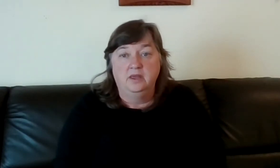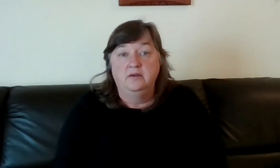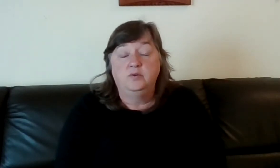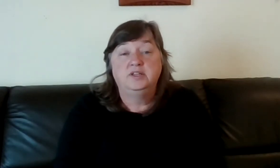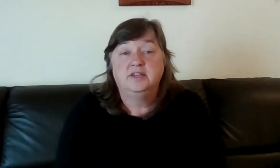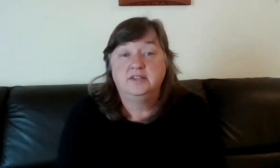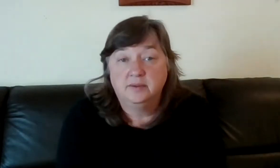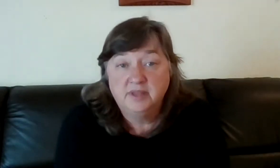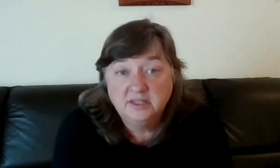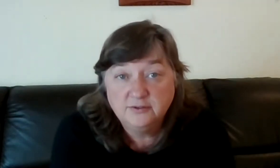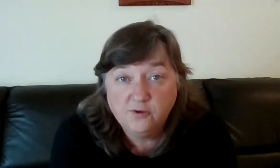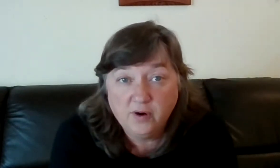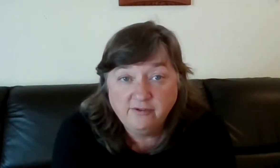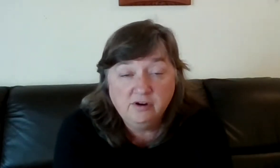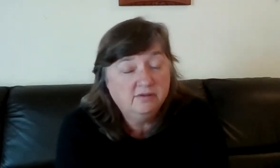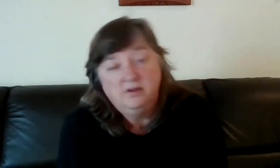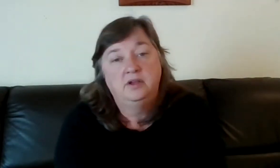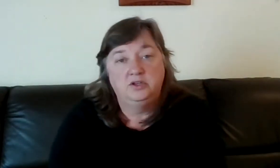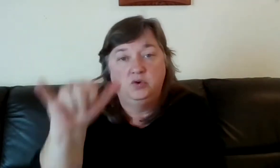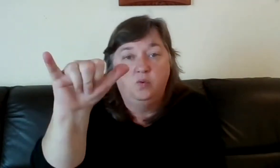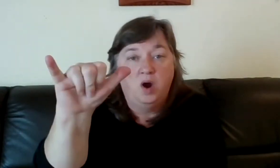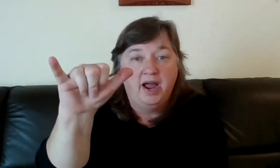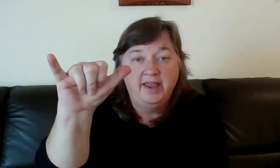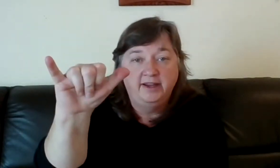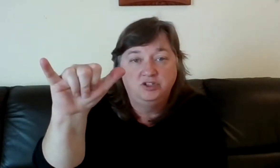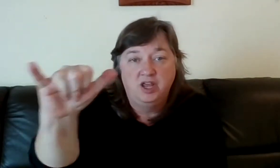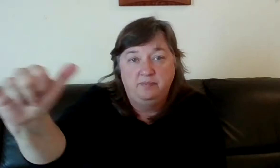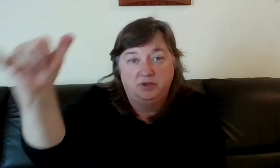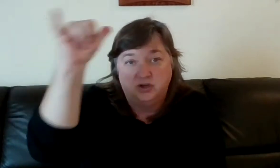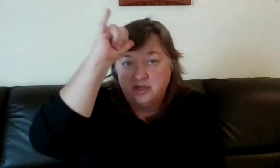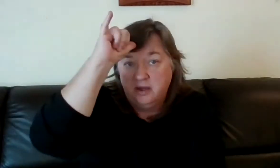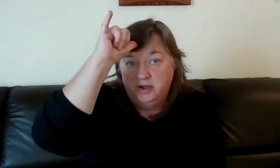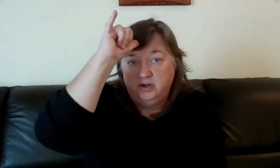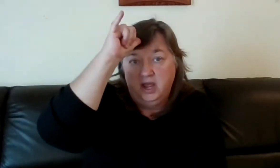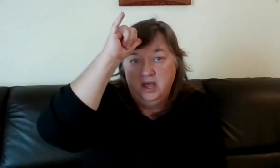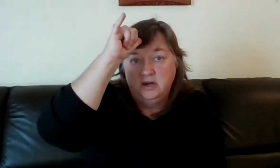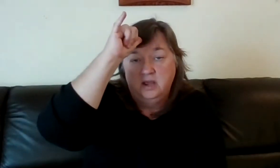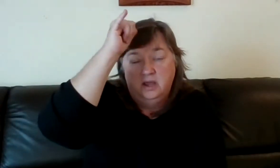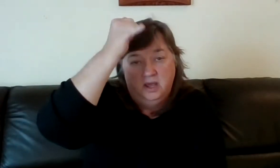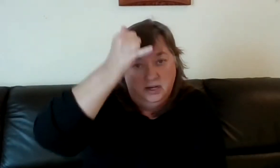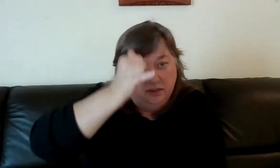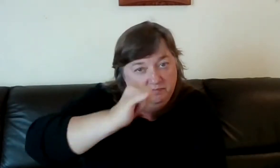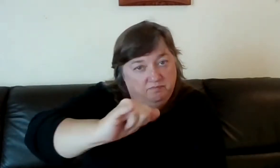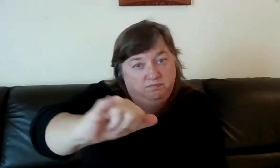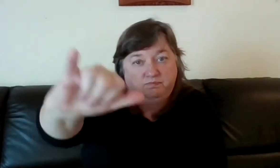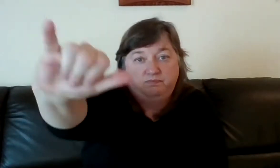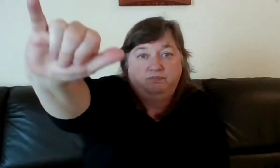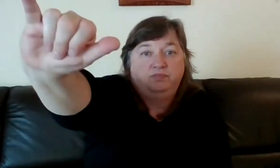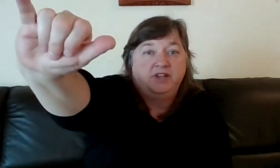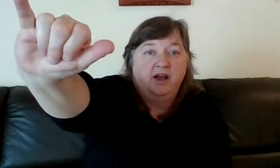If you want to say something is forever, you do a Y handshake, put your thumb on your head and